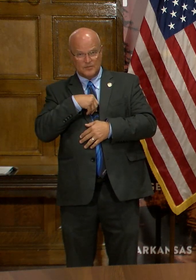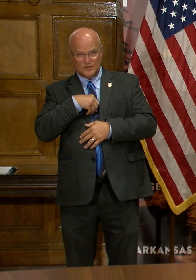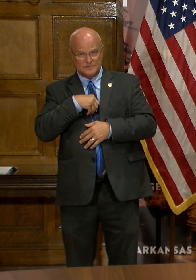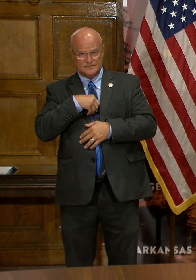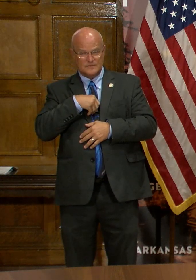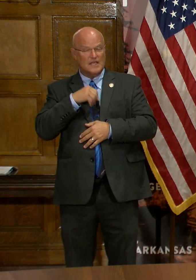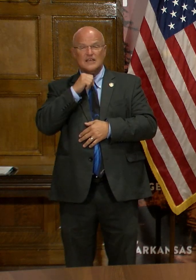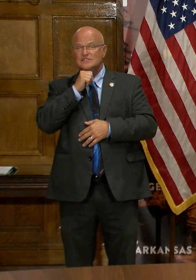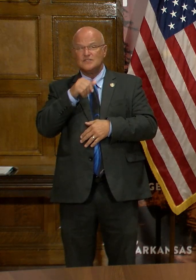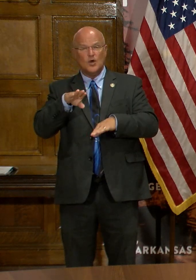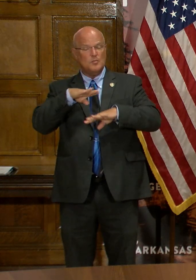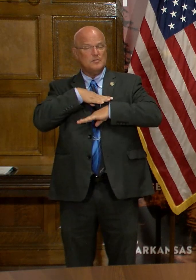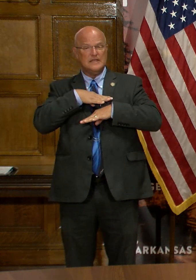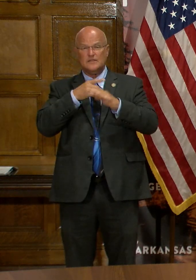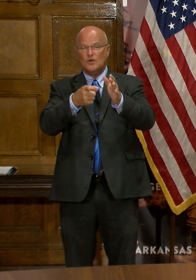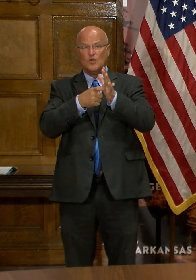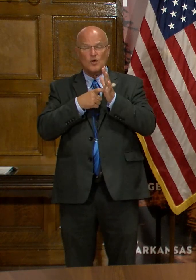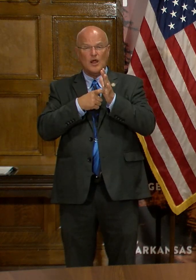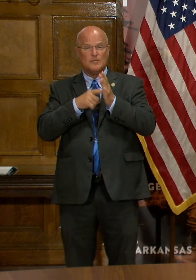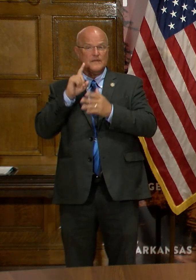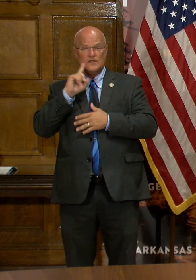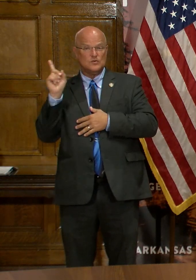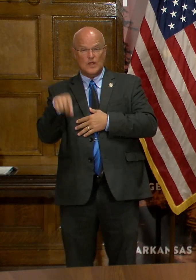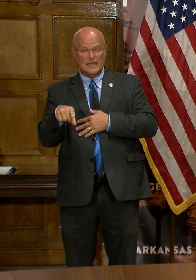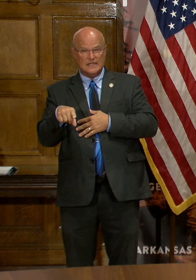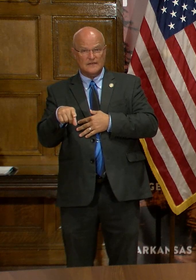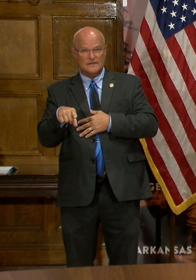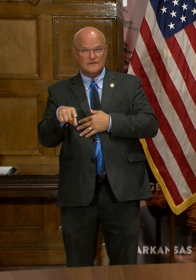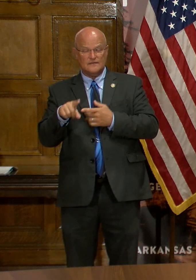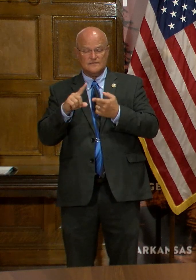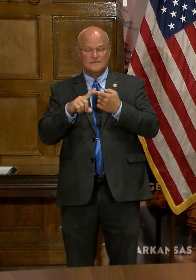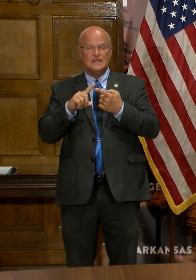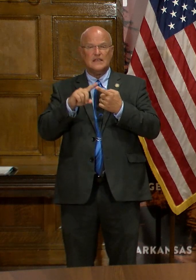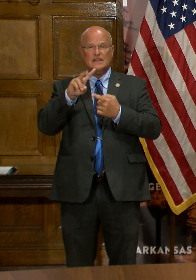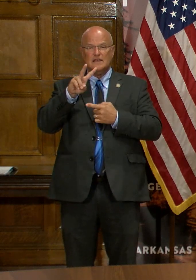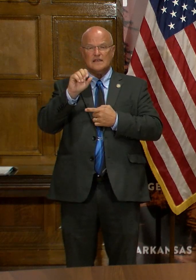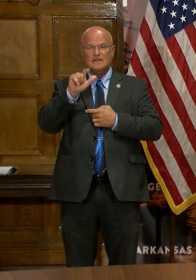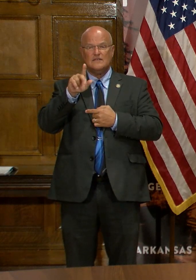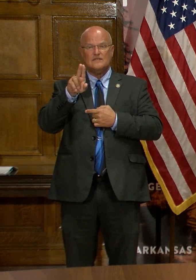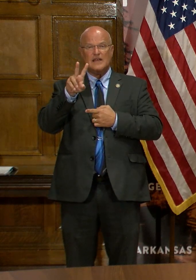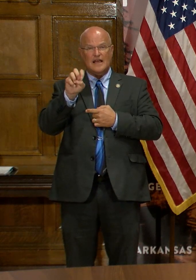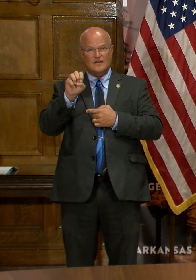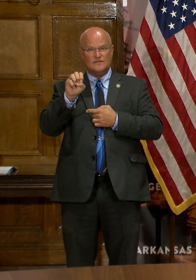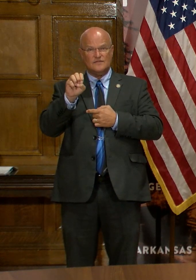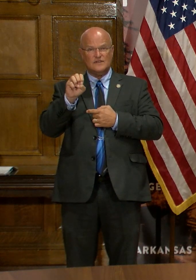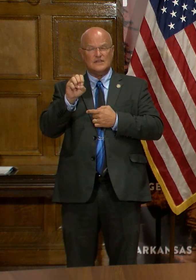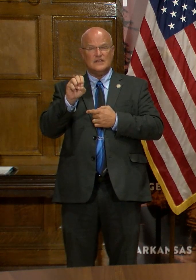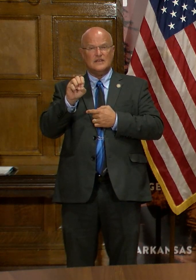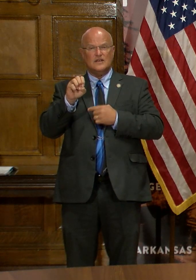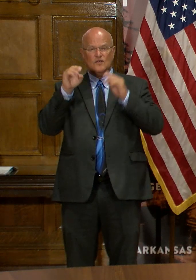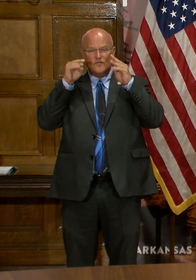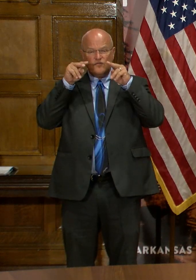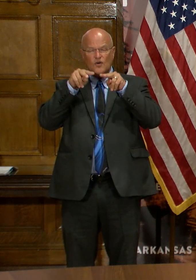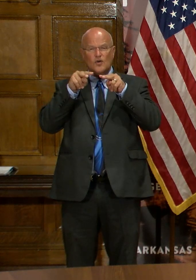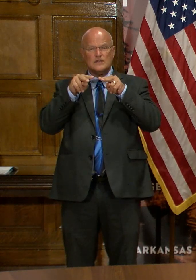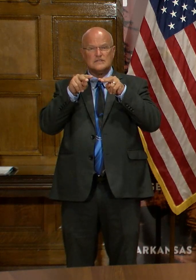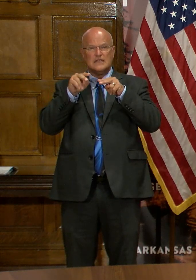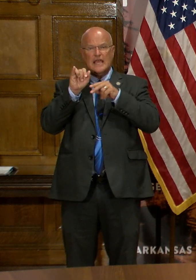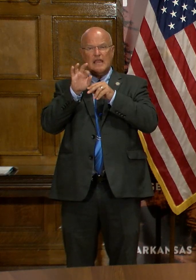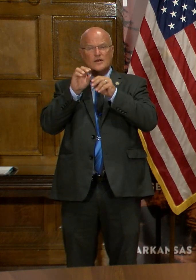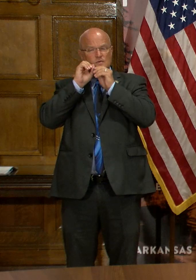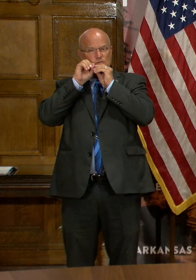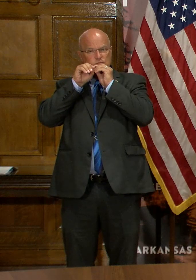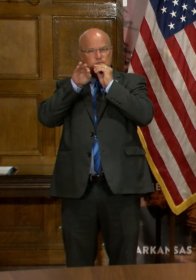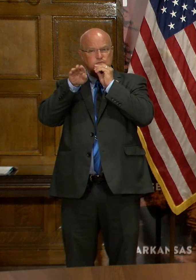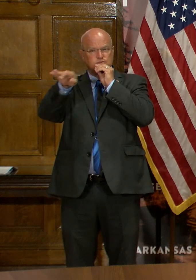They do not meet the requirements of the directive. A valve, unfortunately, focuses a stream of